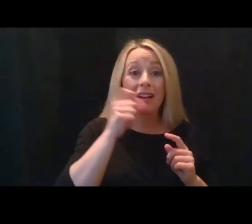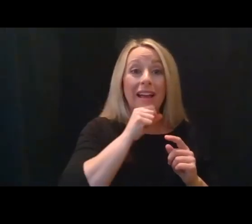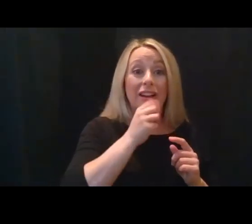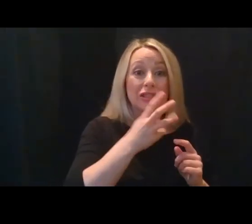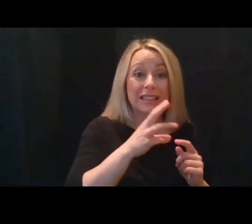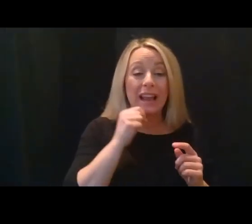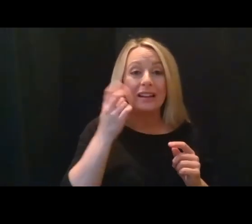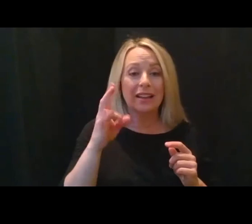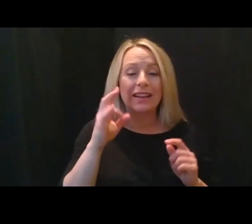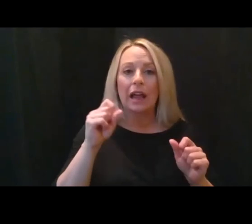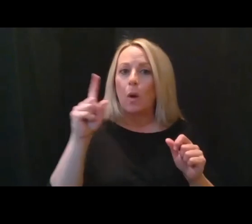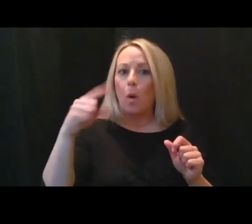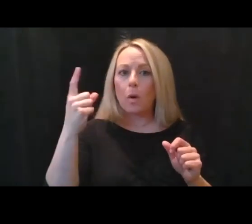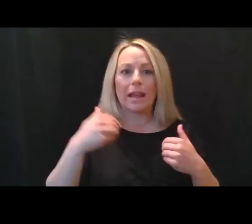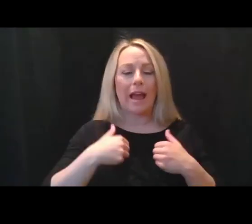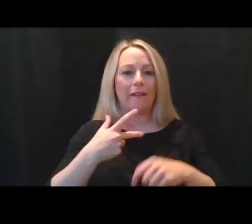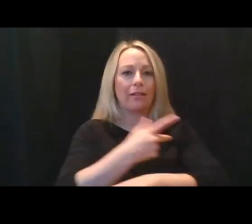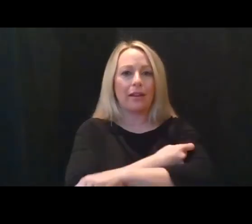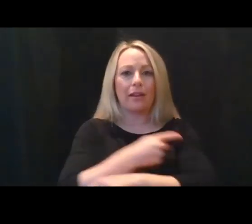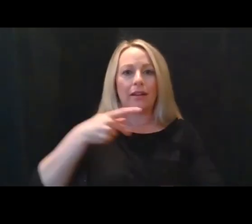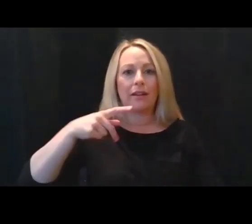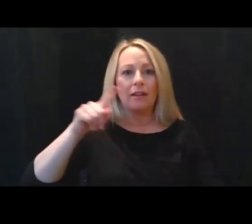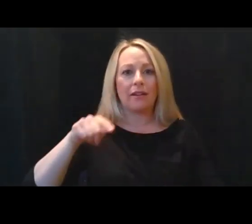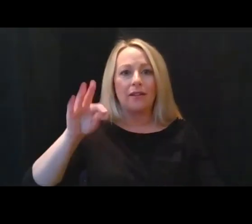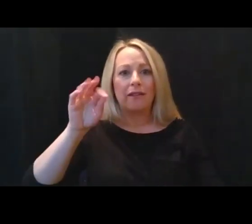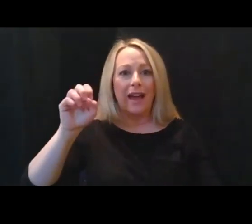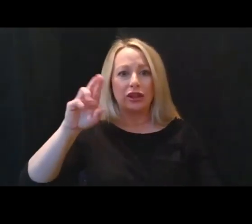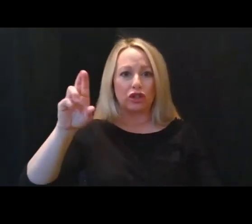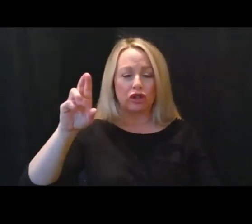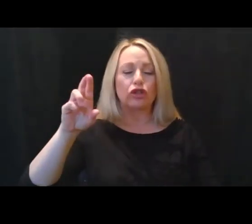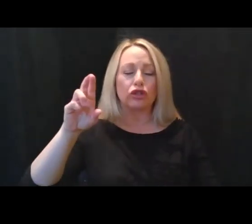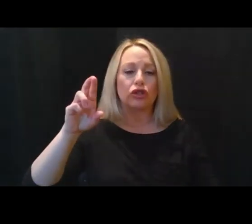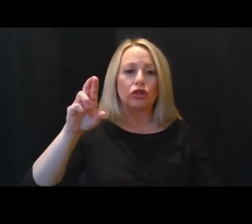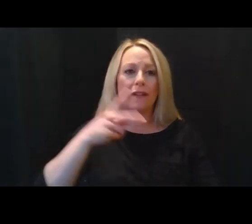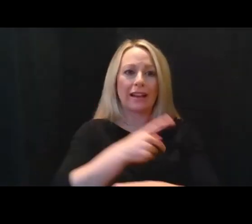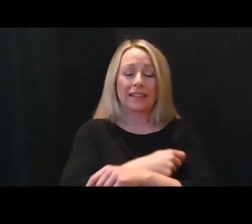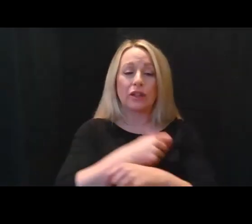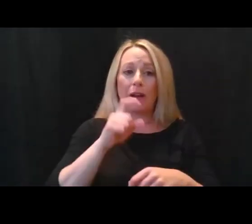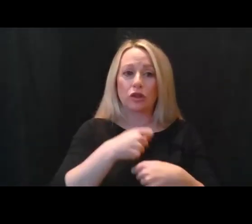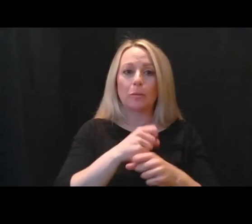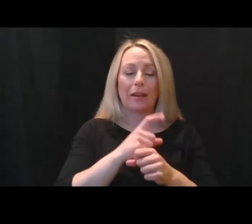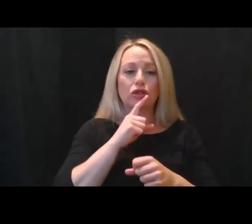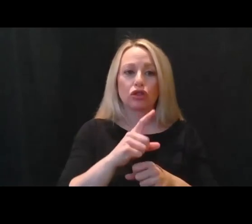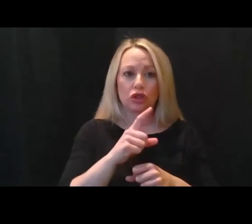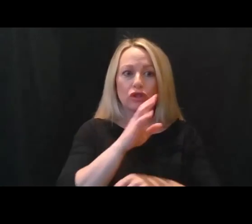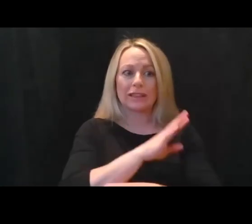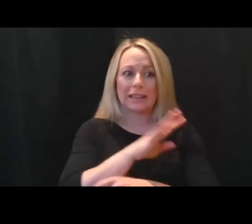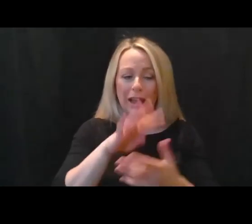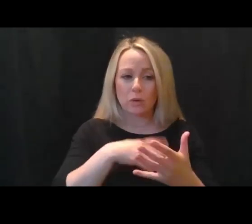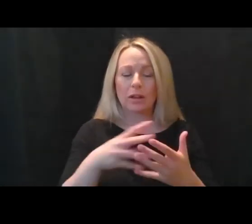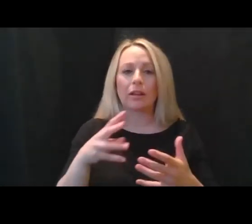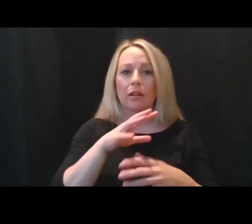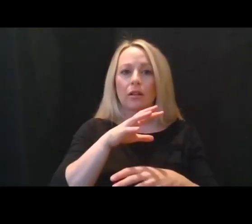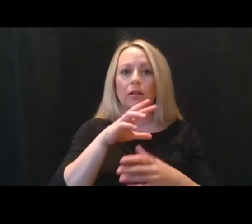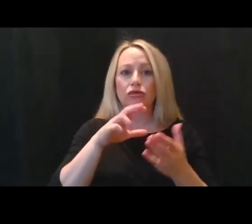get the Pfizer vaccine. So you really need to make sure that you're scheduling anyone those ages for Pfizer